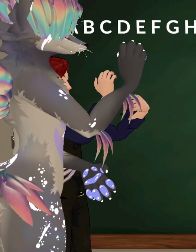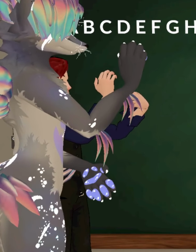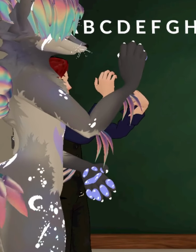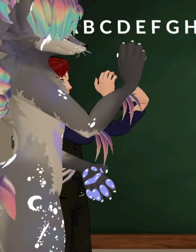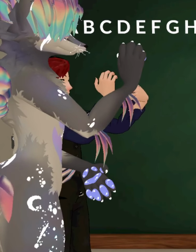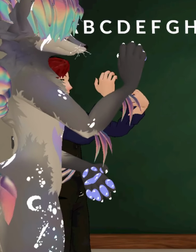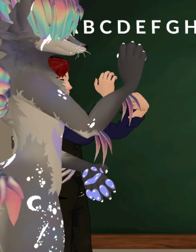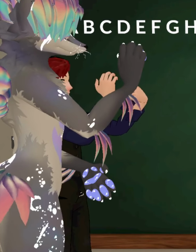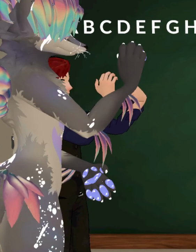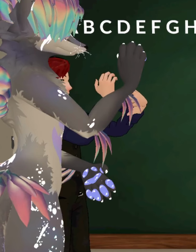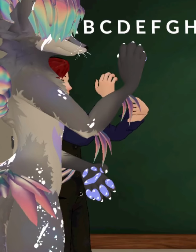So this is a C.